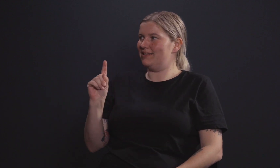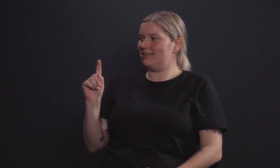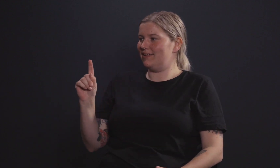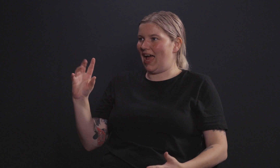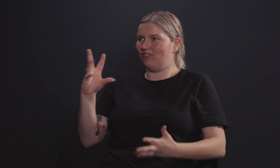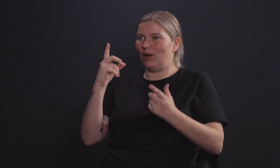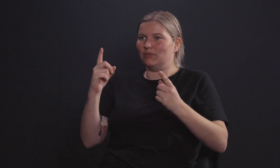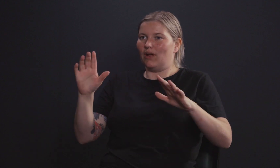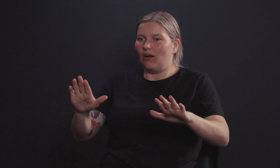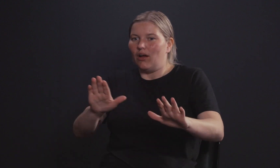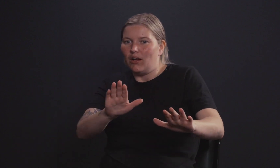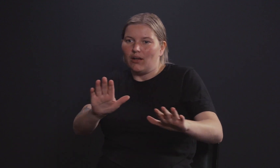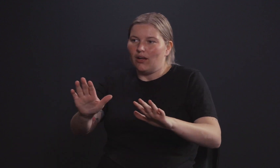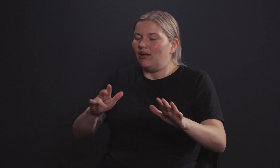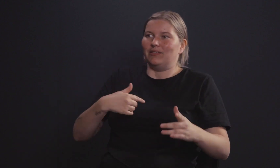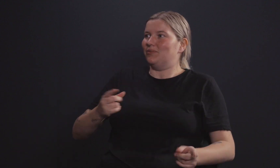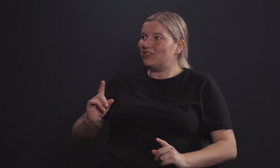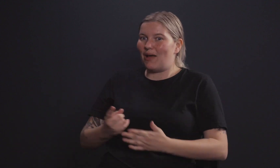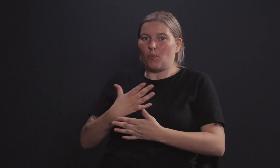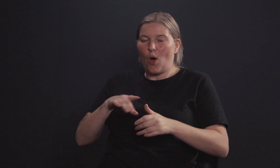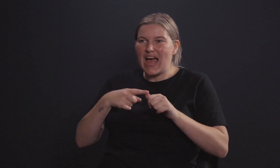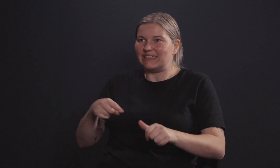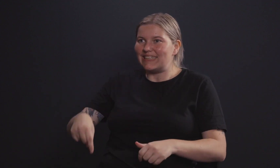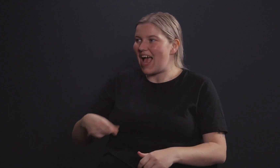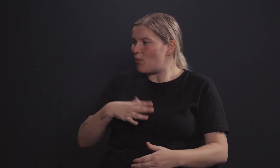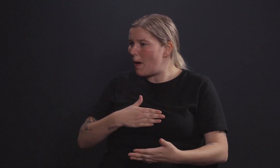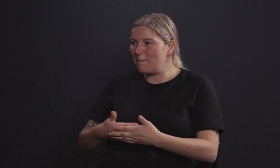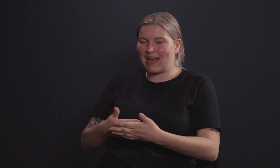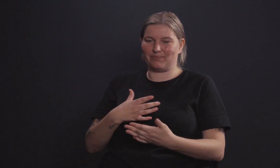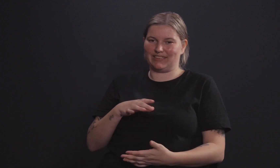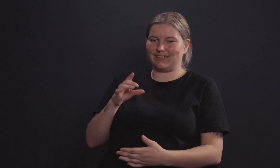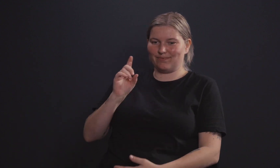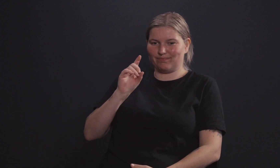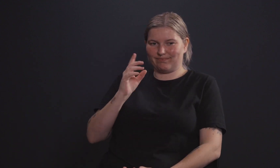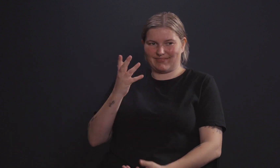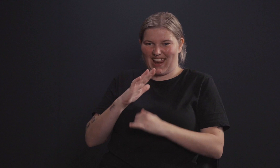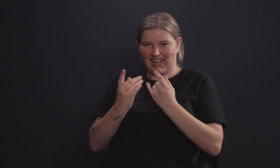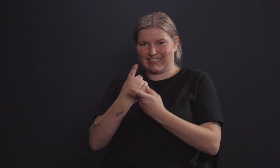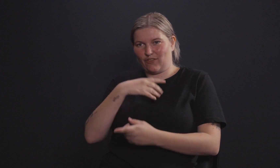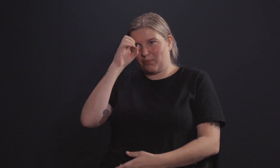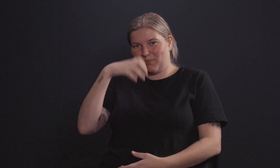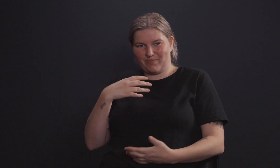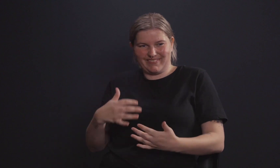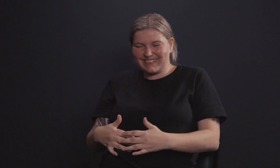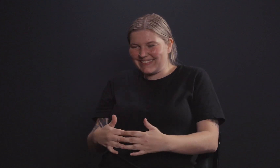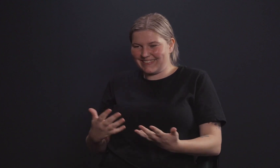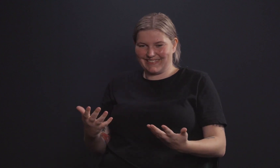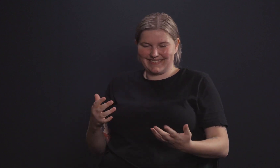but everyone was acting so strange and no one would tell me where my baby was or what had happened. The last thing I remembered